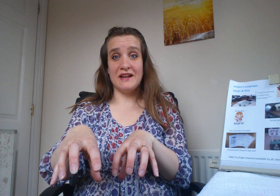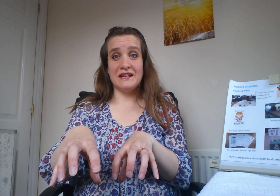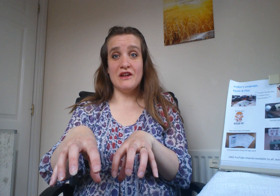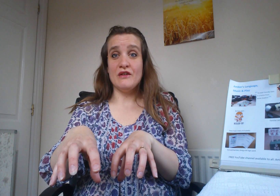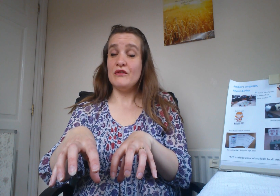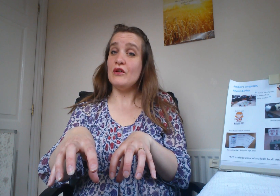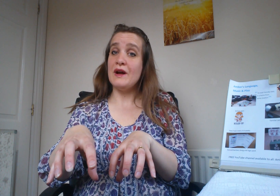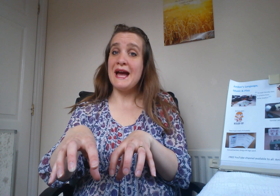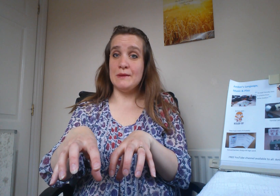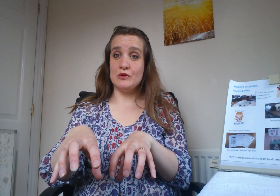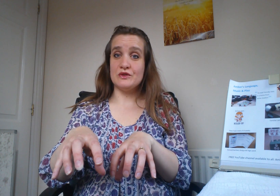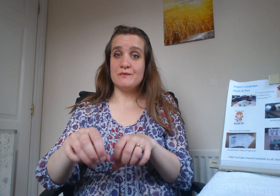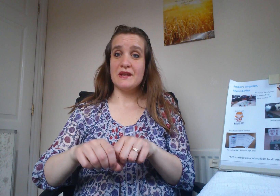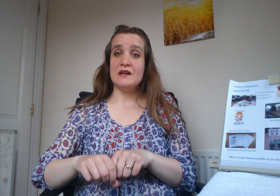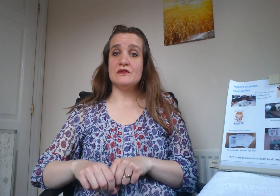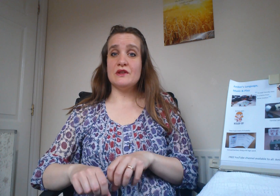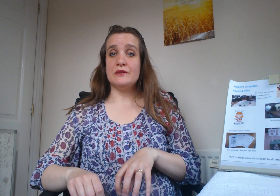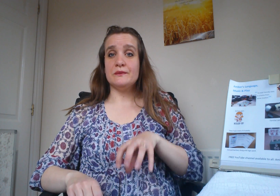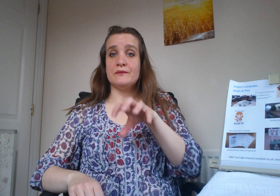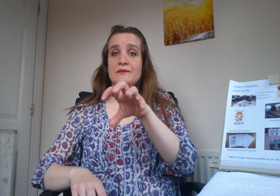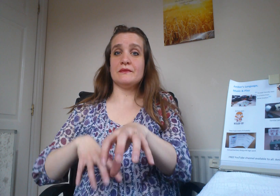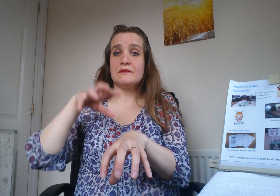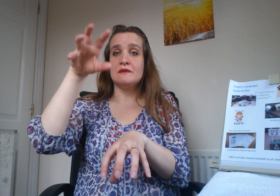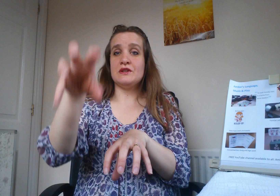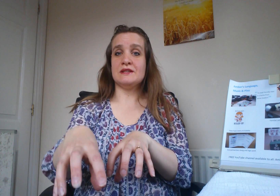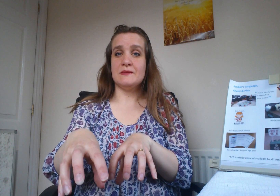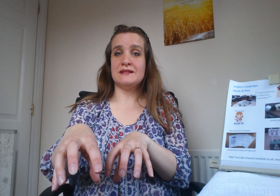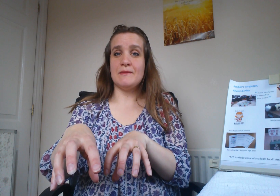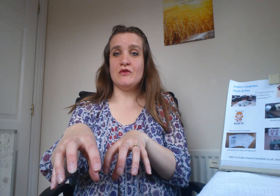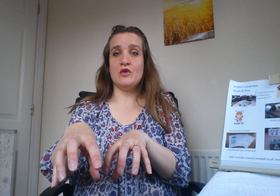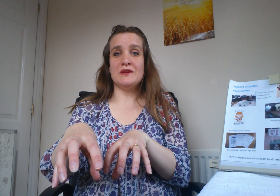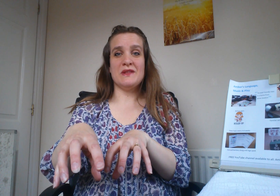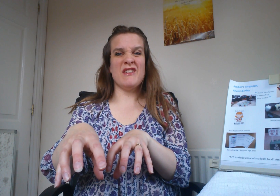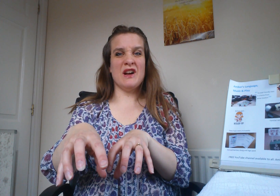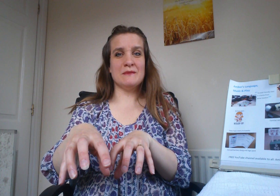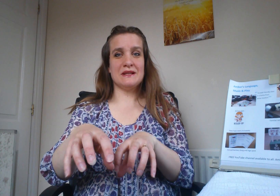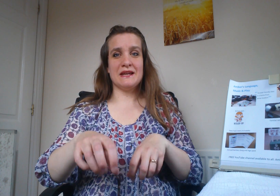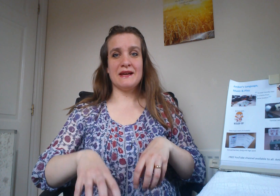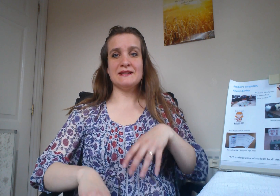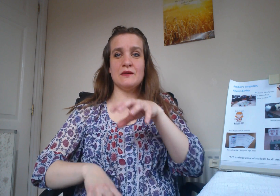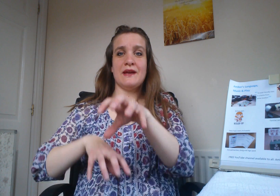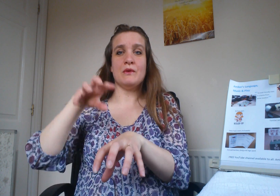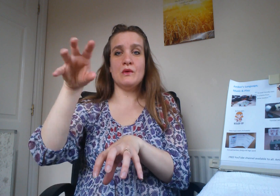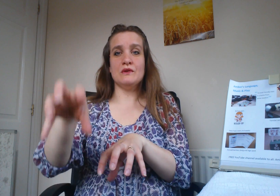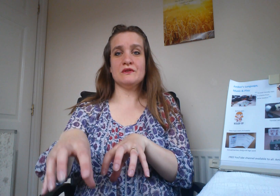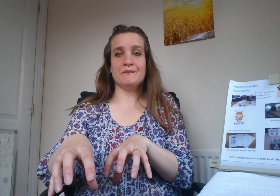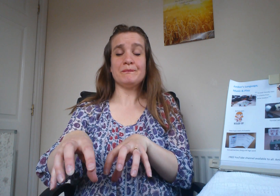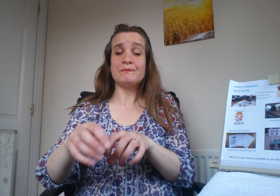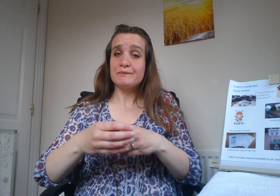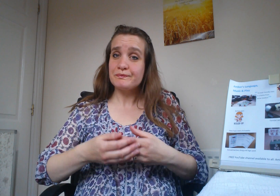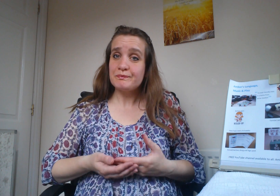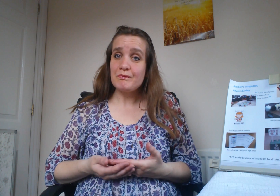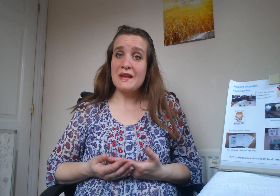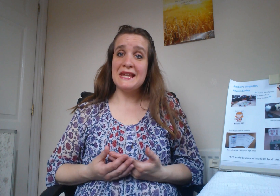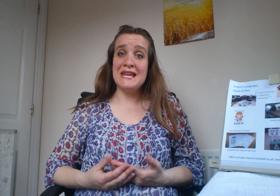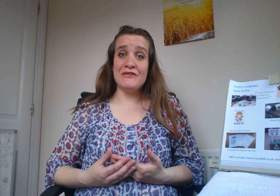sign for animals. So just step forward with your arms like that as though they're paws. If